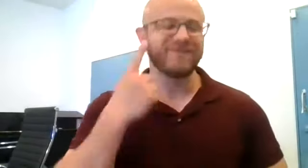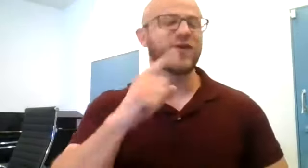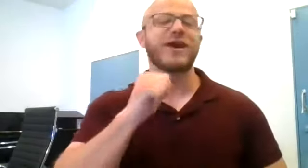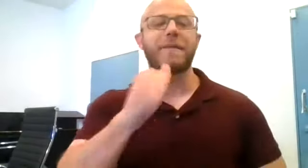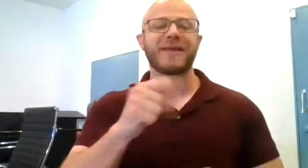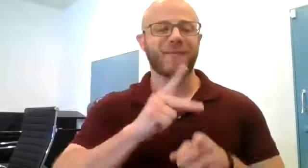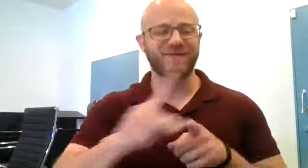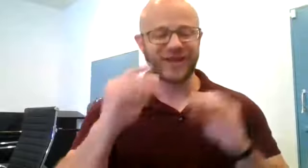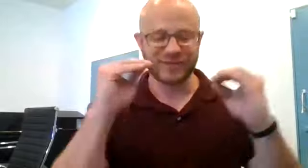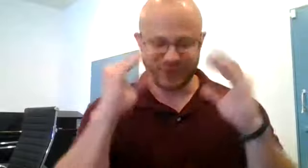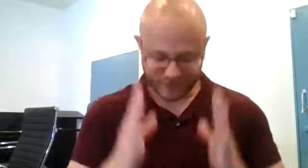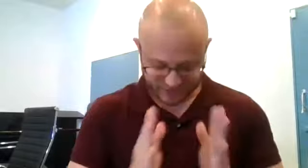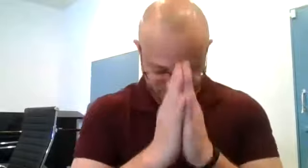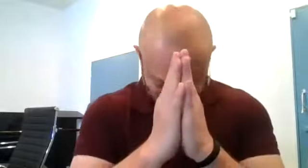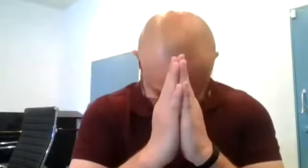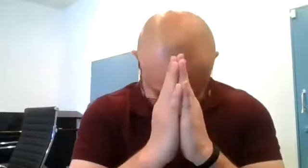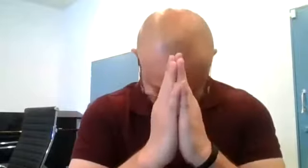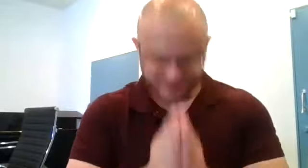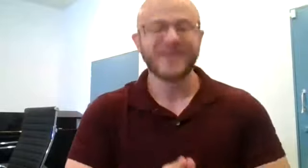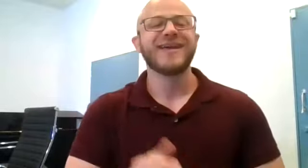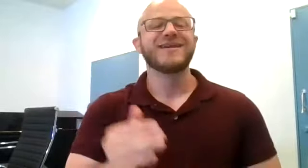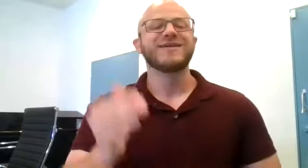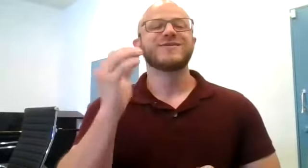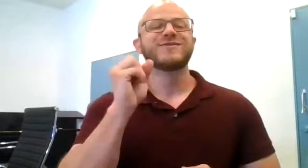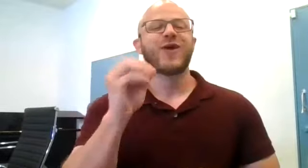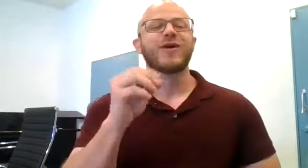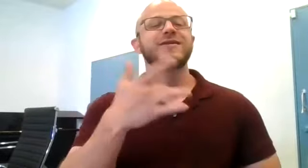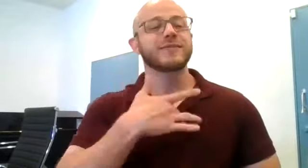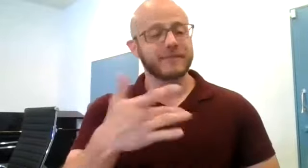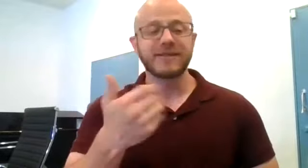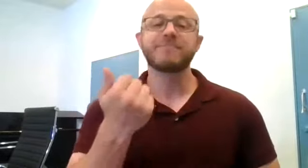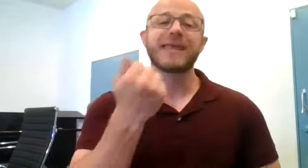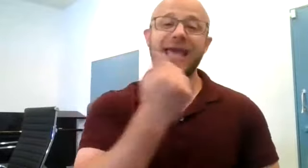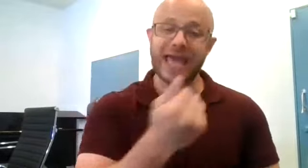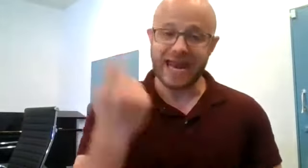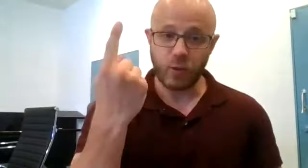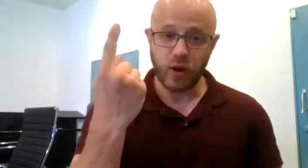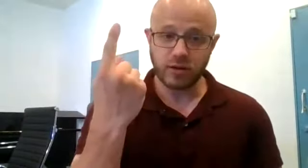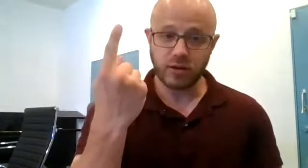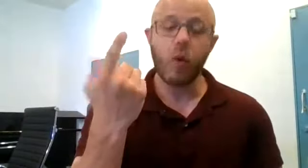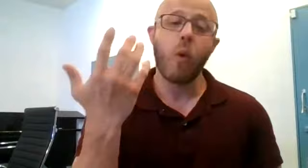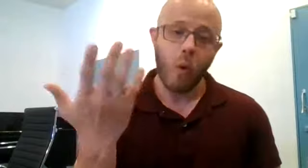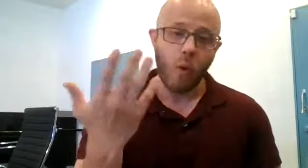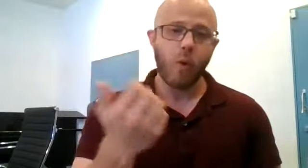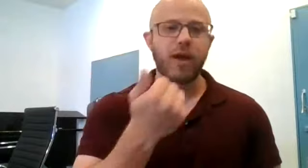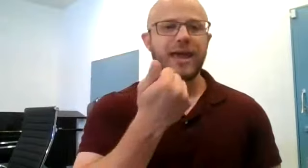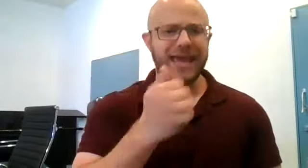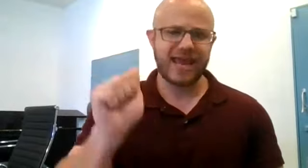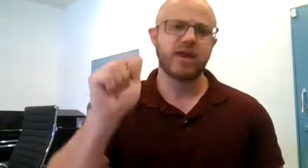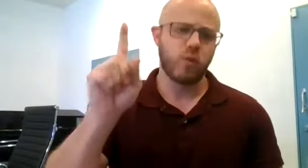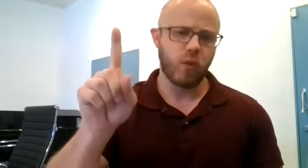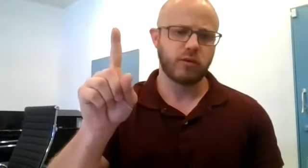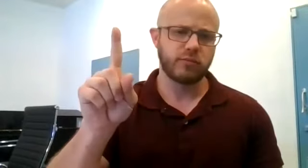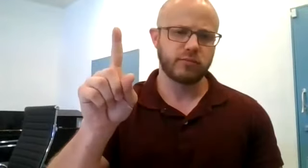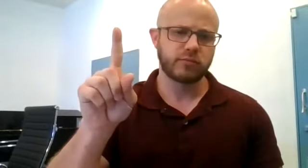I apologize if I'm not being professional, so sorry. So again, back to anyone or